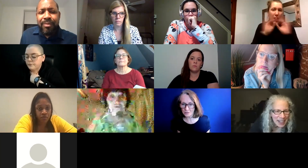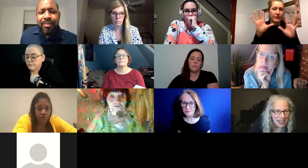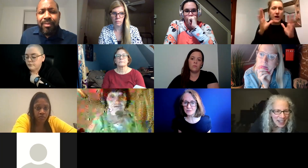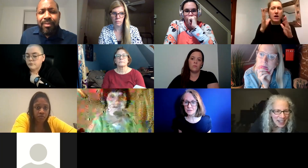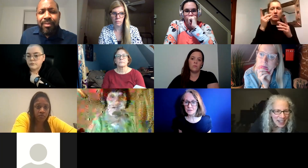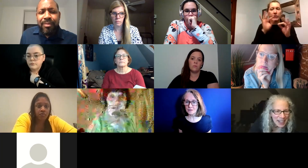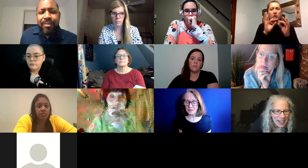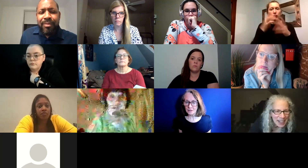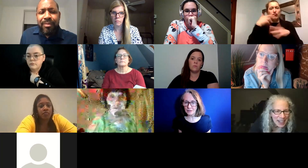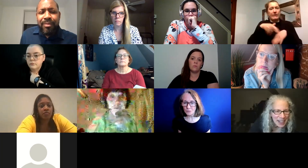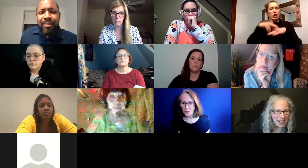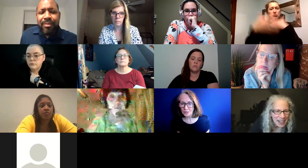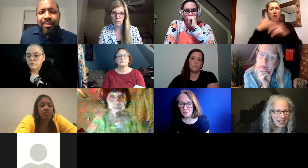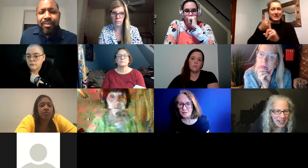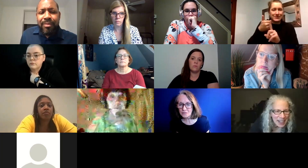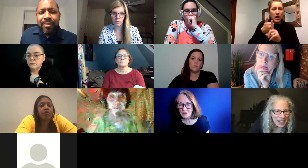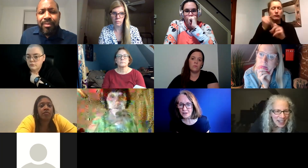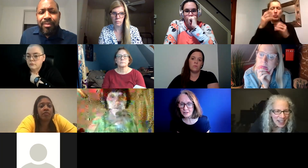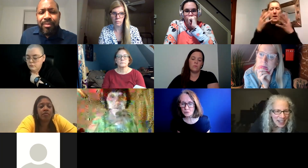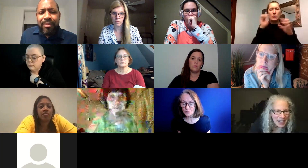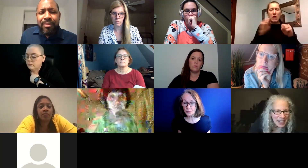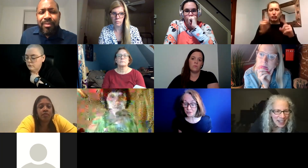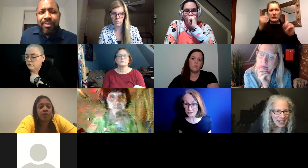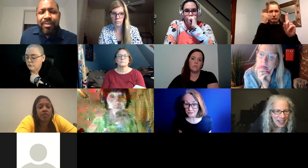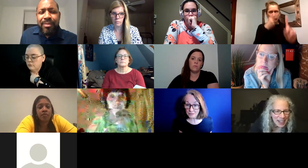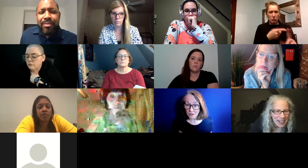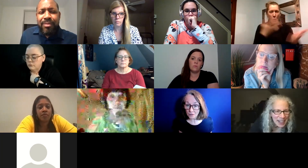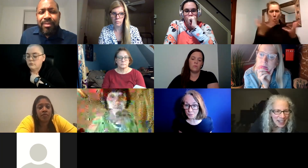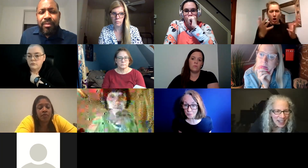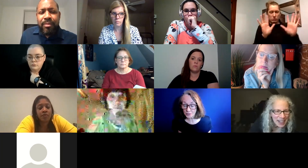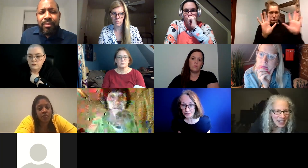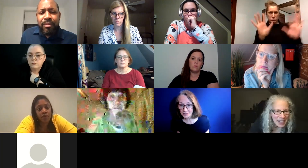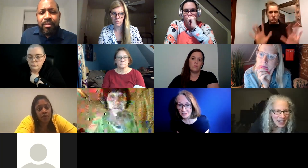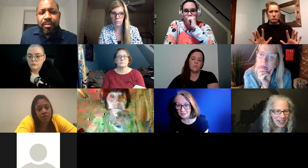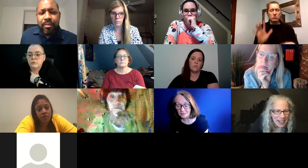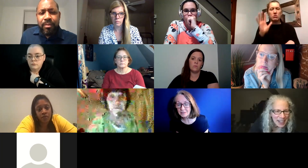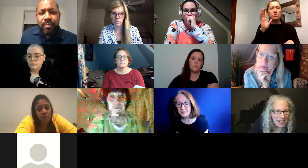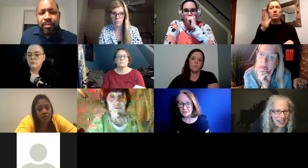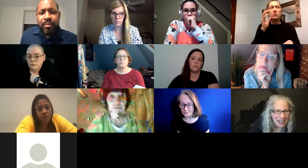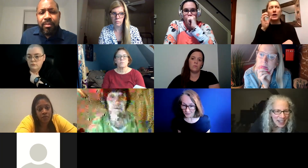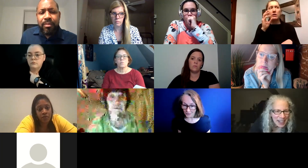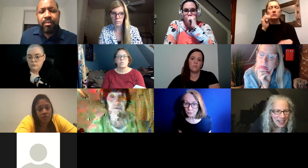process, and we want to clarify the referral process itself so people understand it, how it